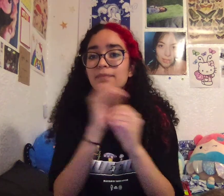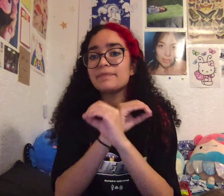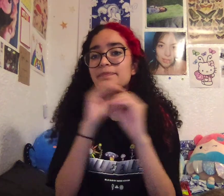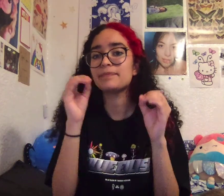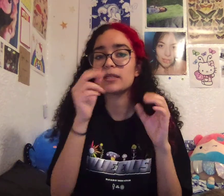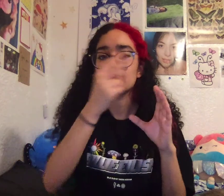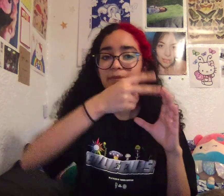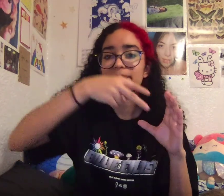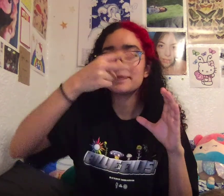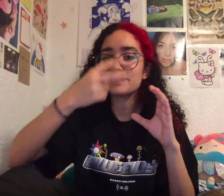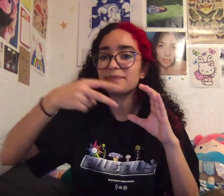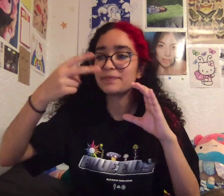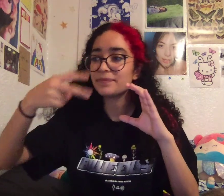around, you know.